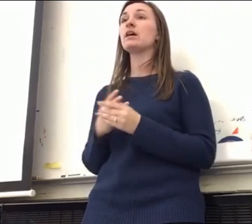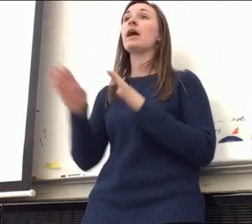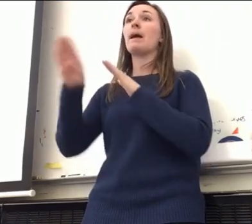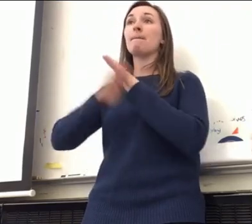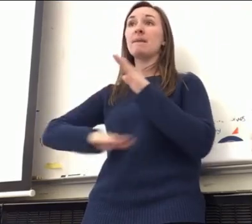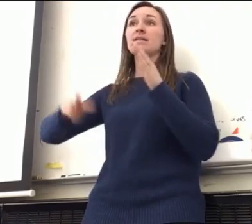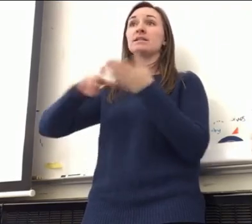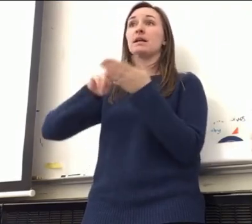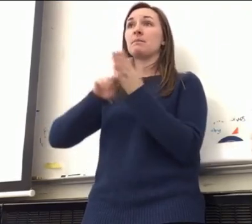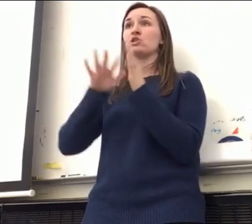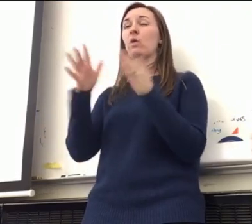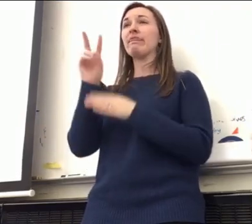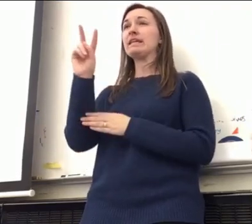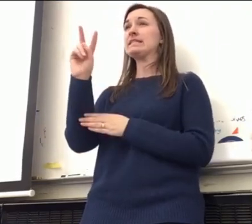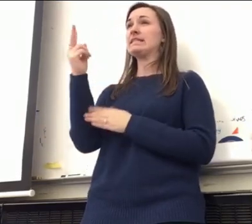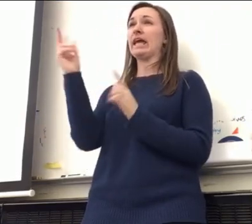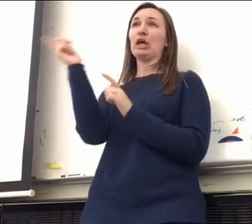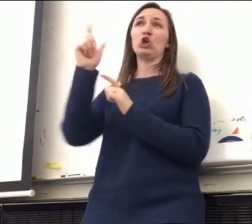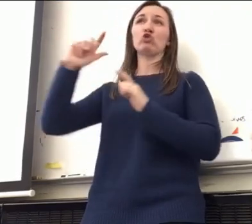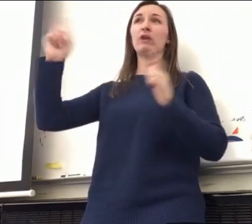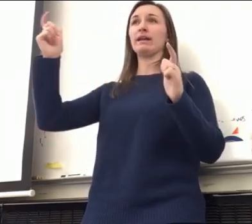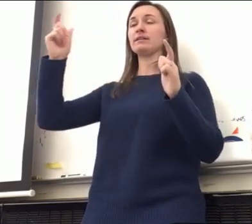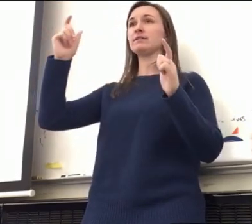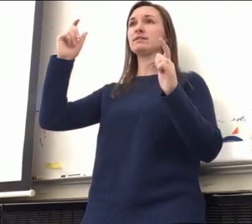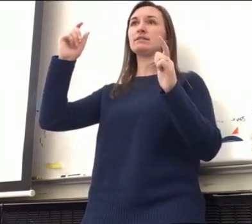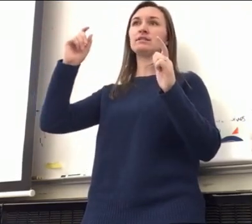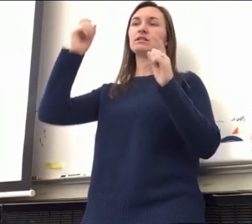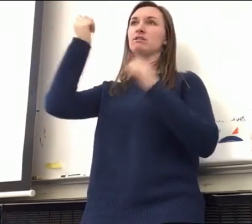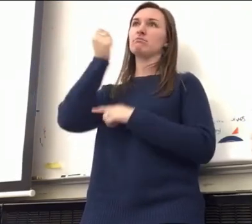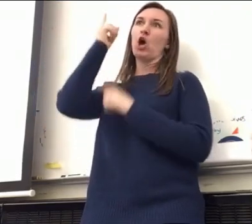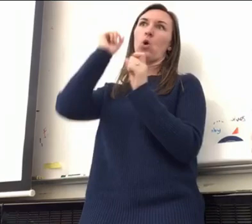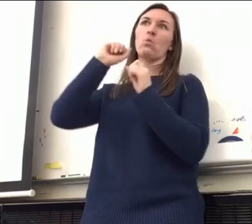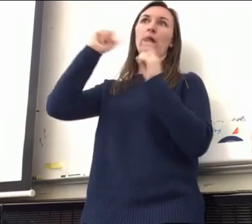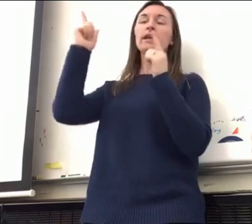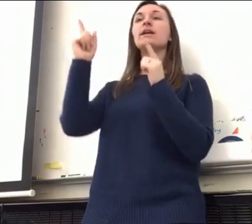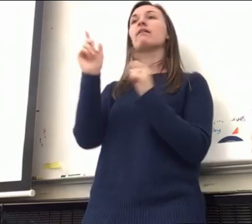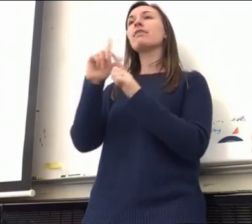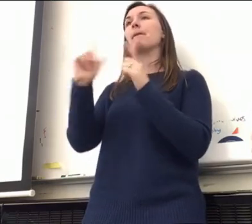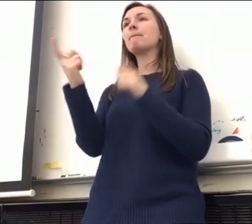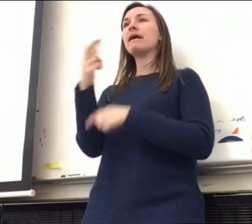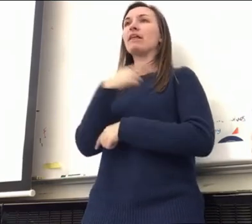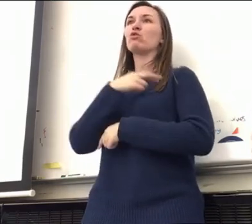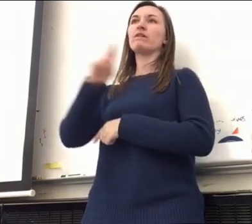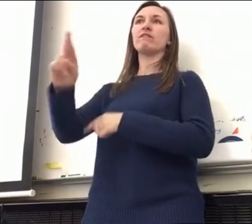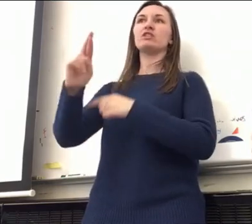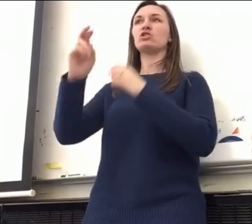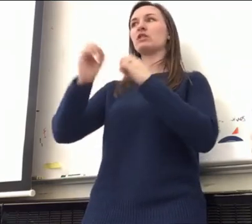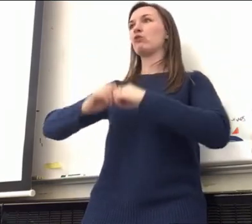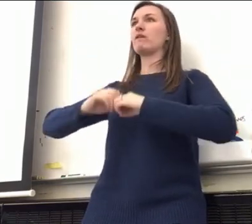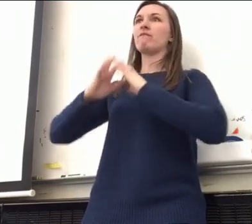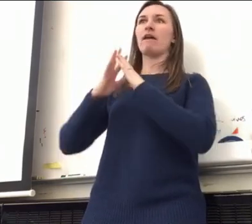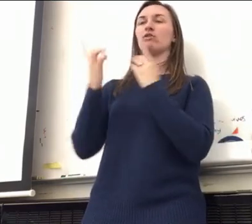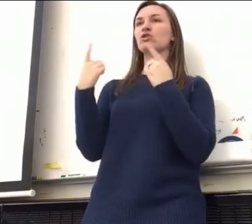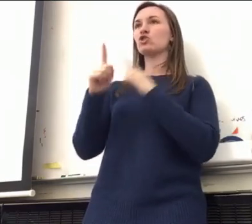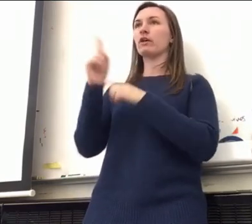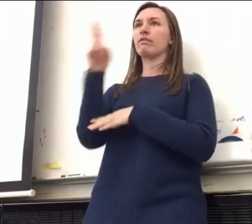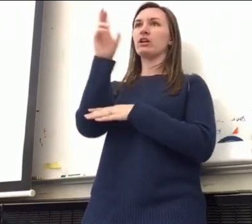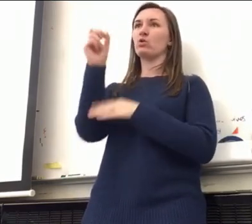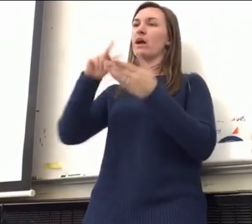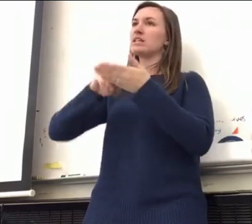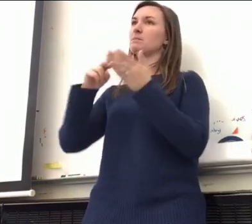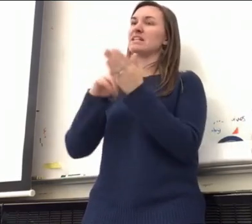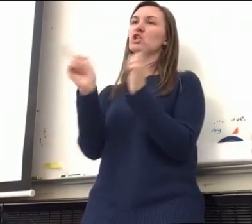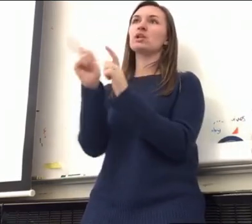Basically, the Second Great Awakening, just as the First Great Awakening, is going to be the major religious revival in the United States. This is going to be where there's going to be a